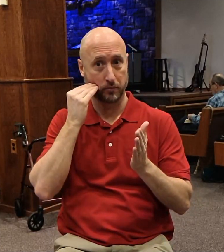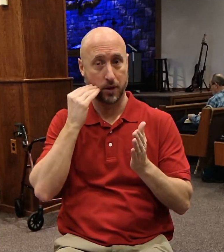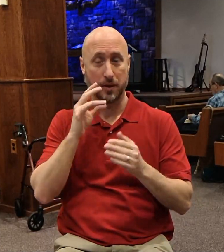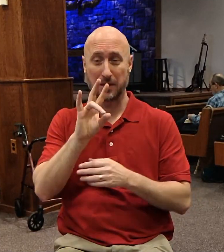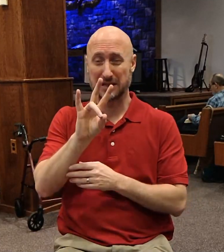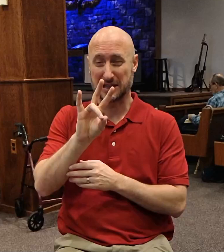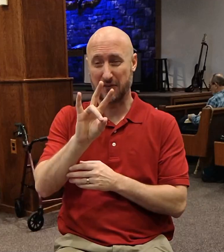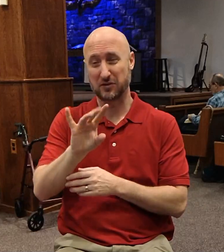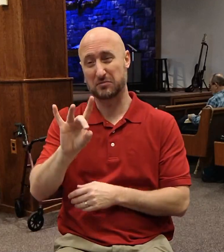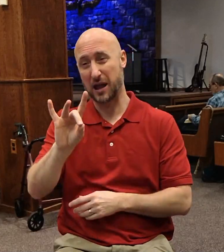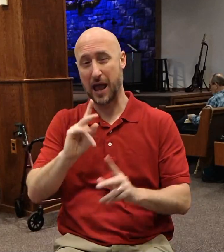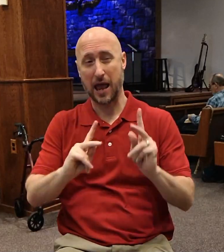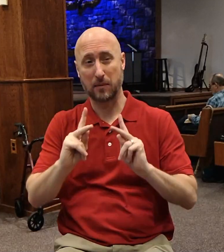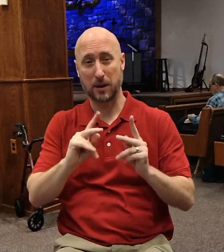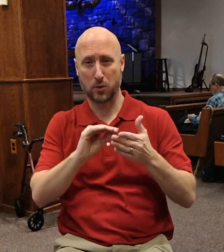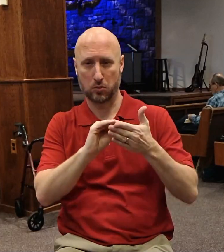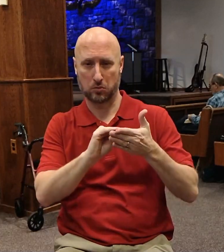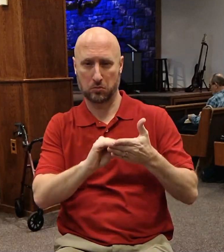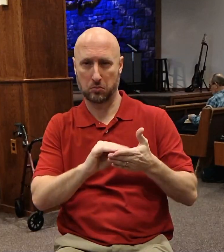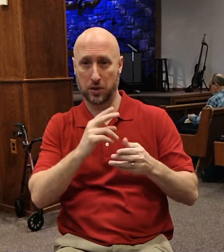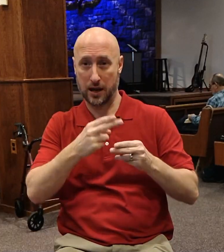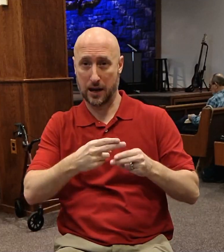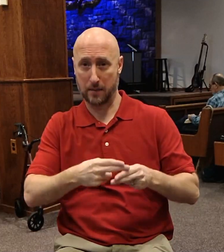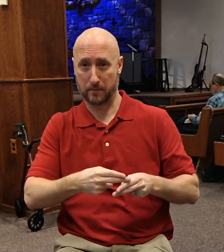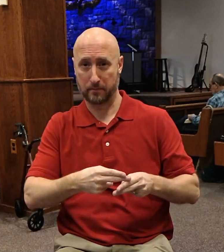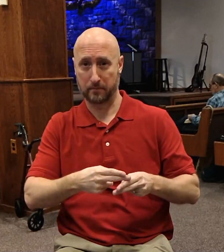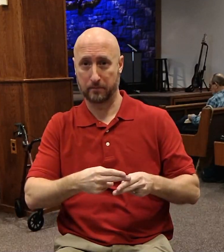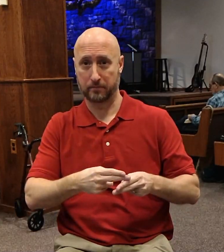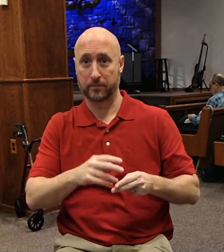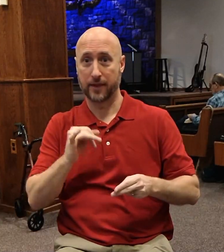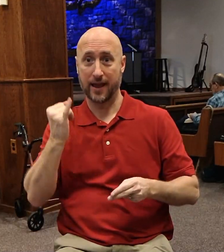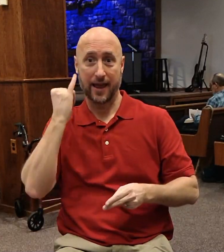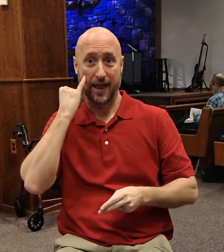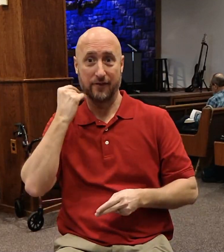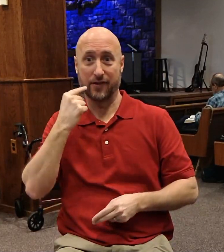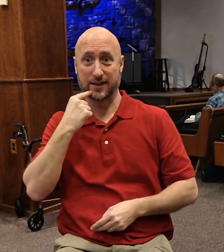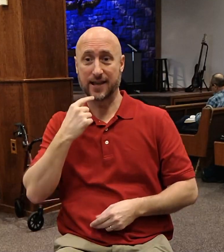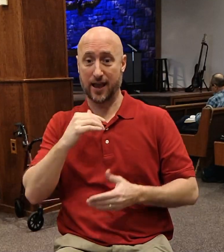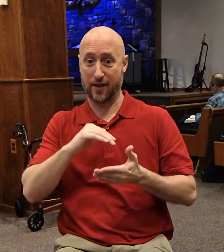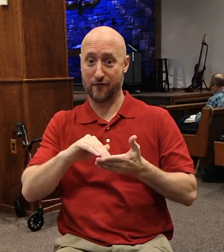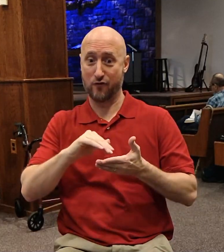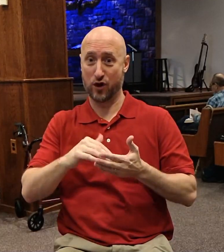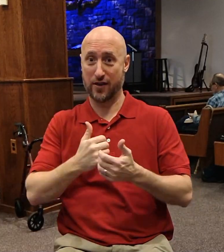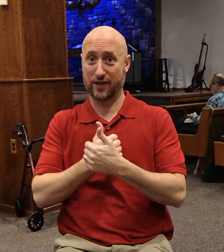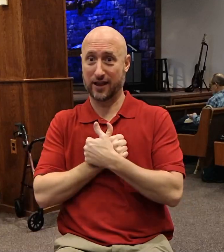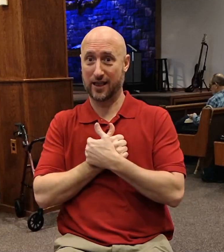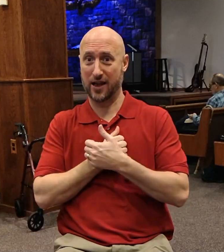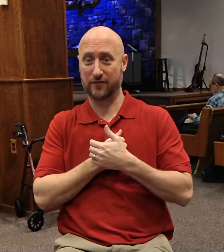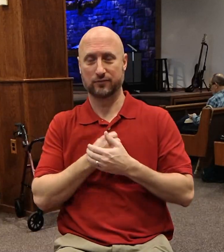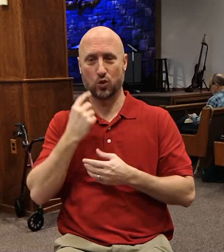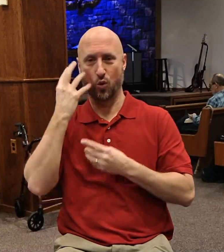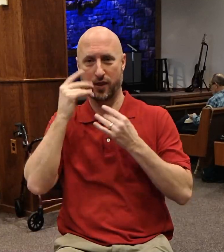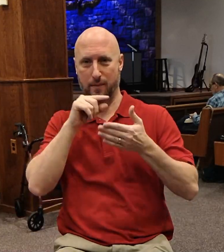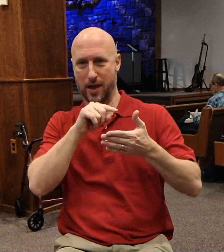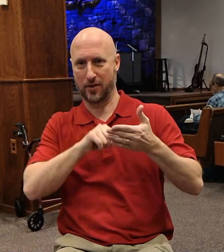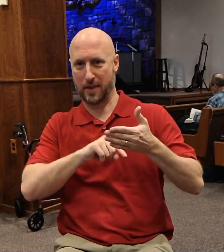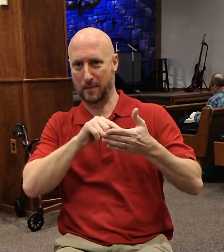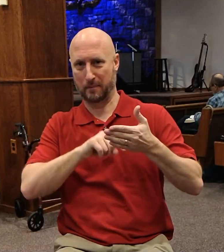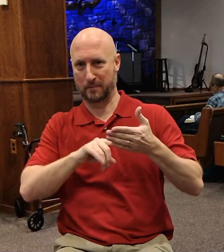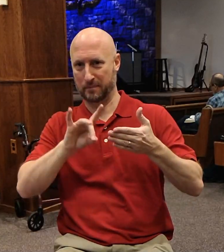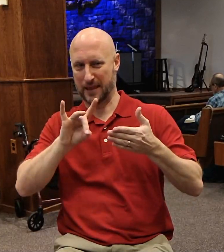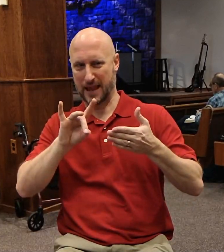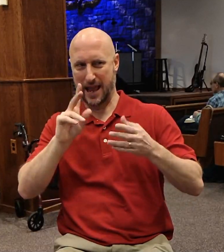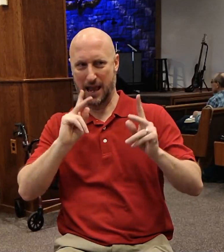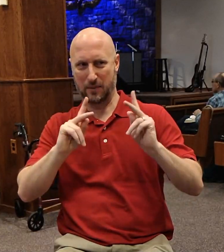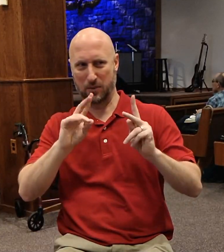that when I say it's a forgiving love, I don't necessarily want to think about. They've all stabbed me in the back. They've all